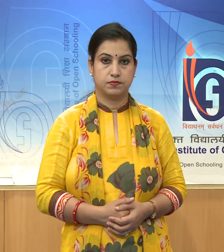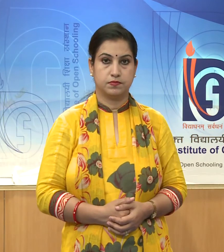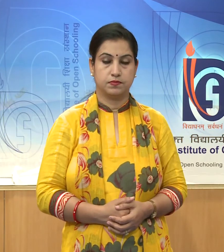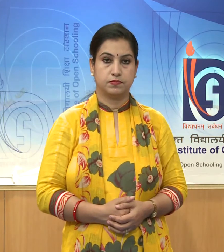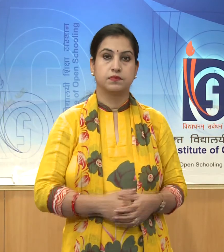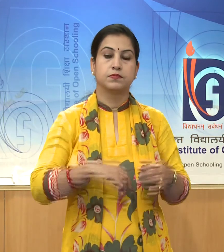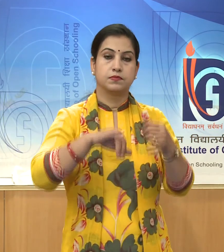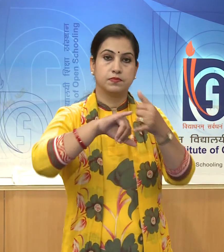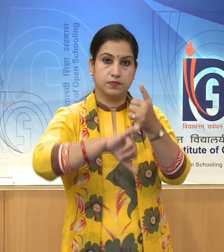Surratt,